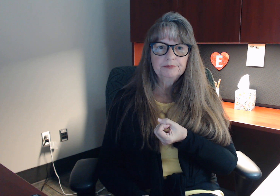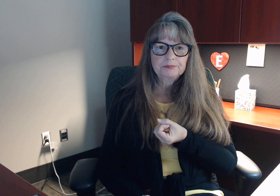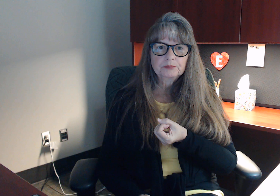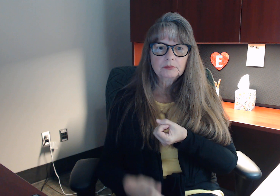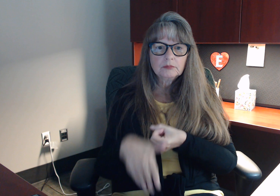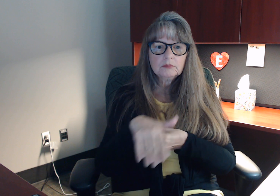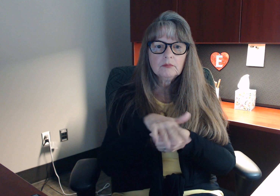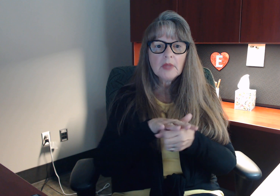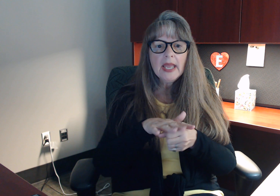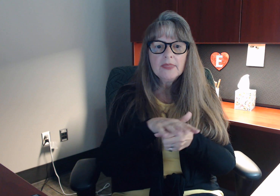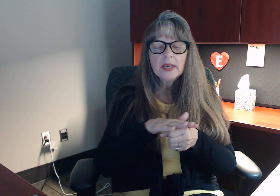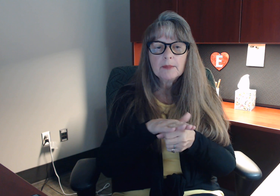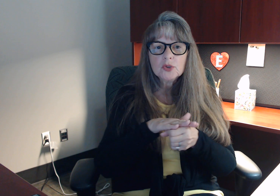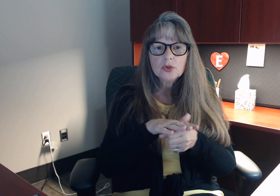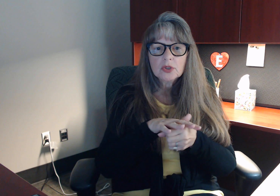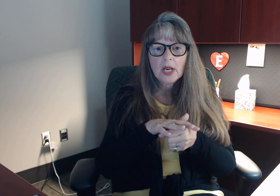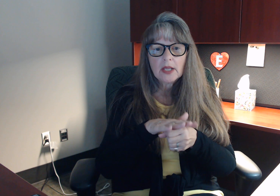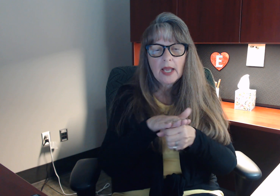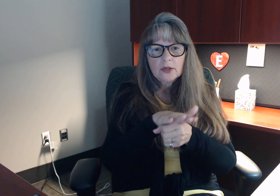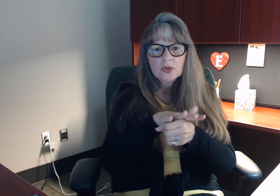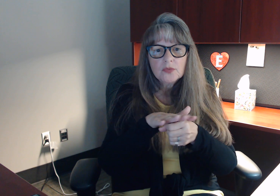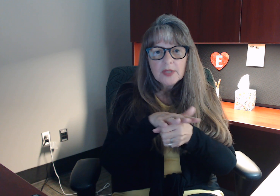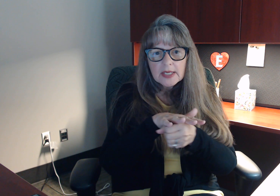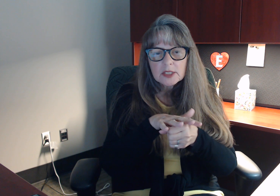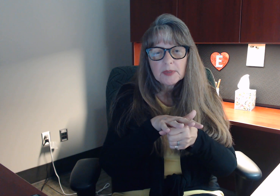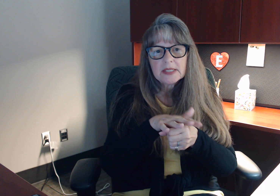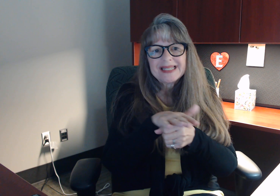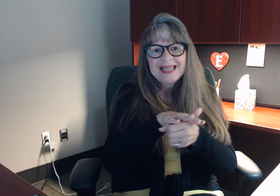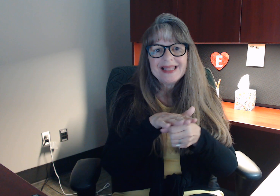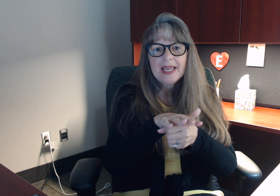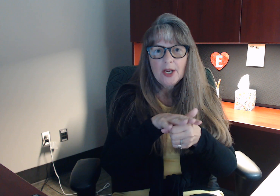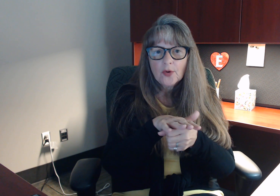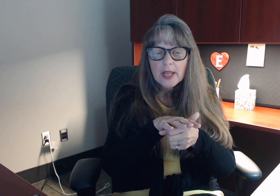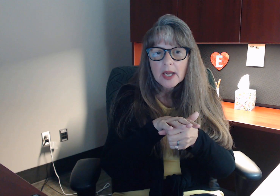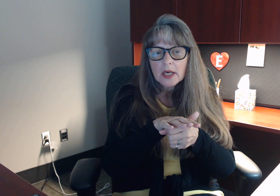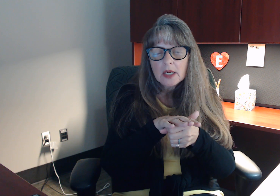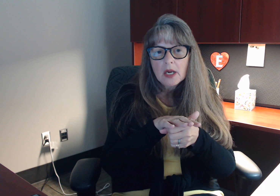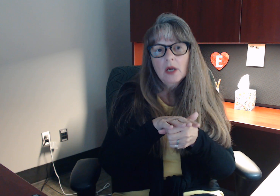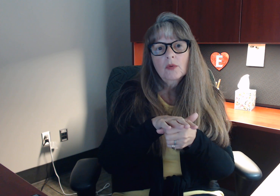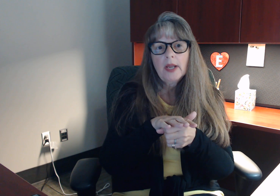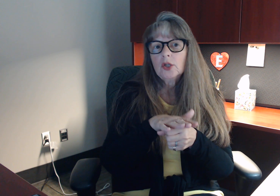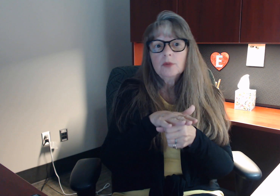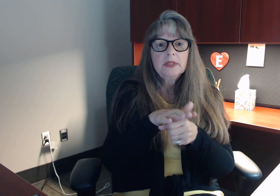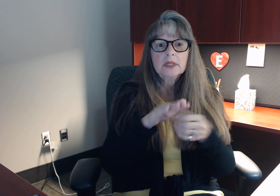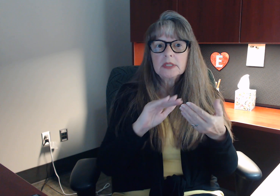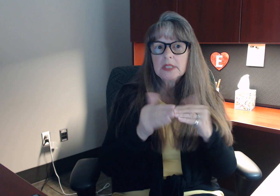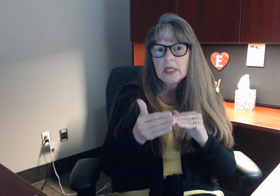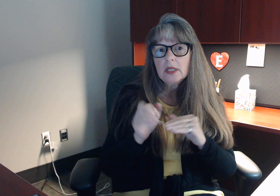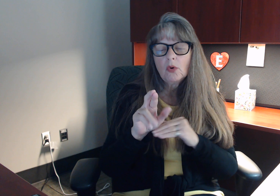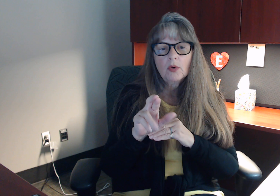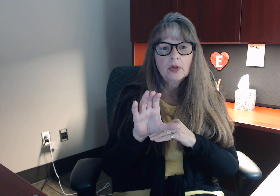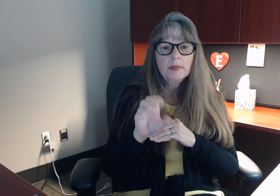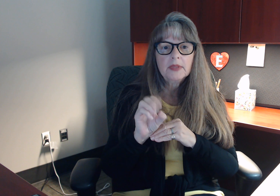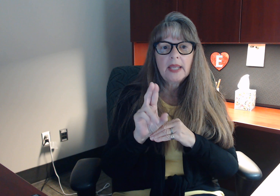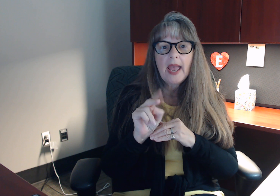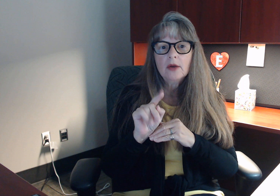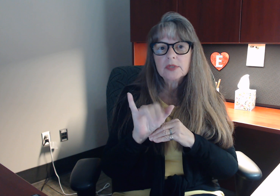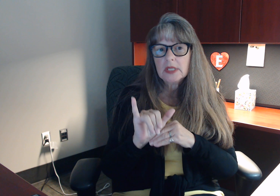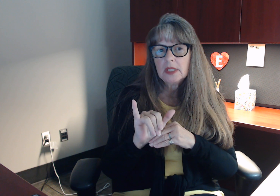and then I do this because it's in the area. right? It could be the city or it could be the county,